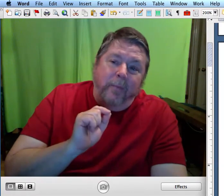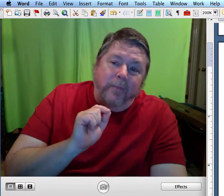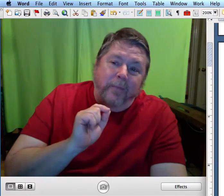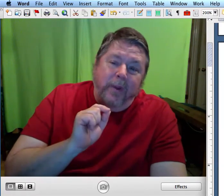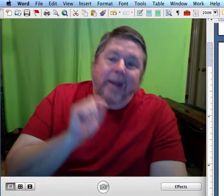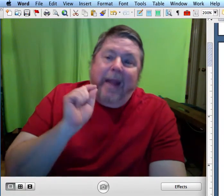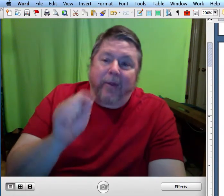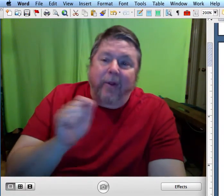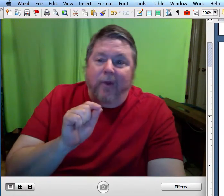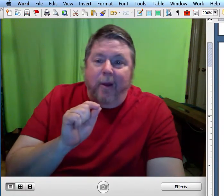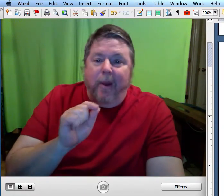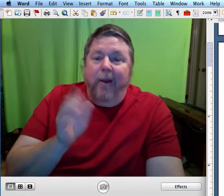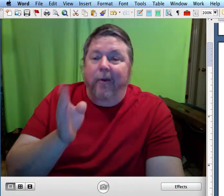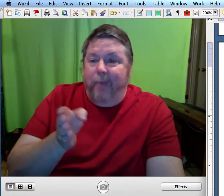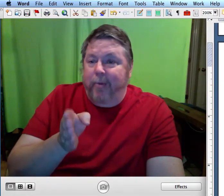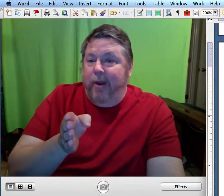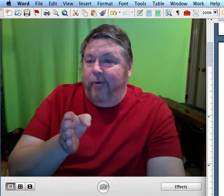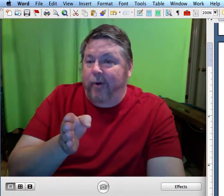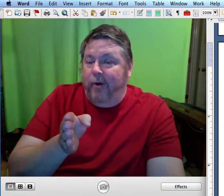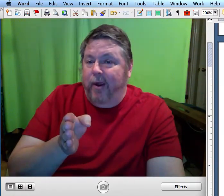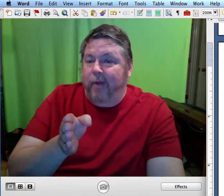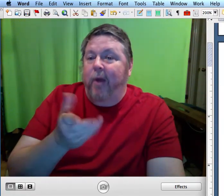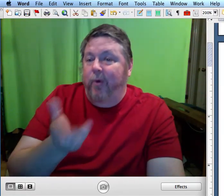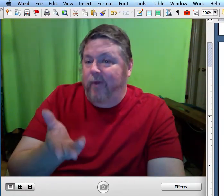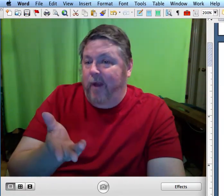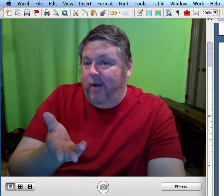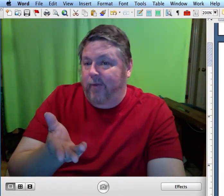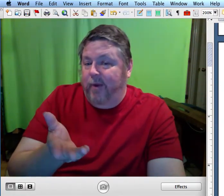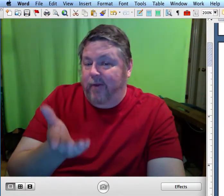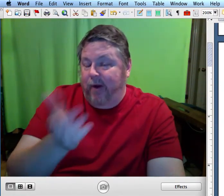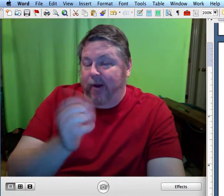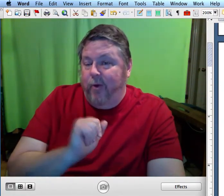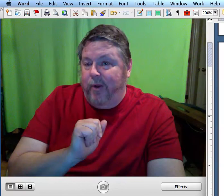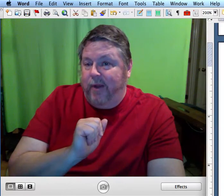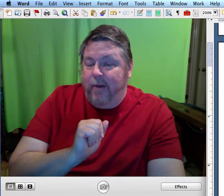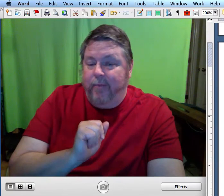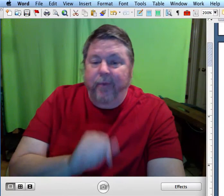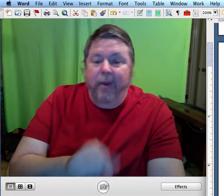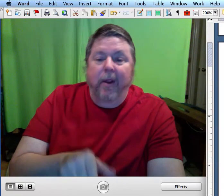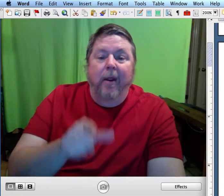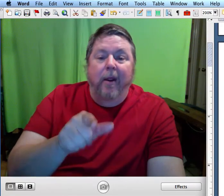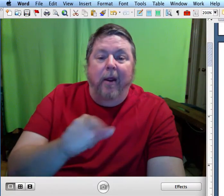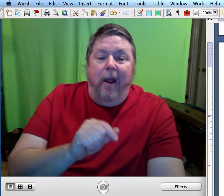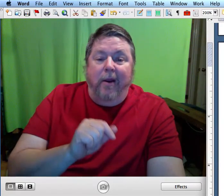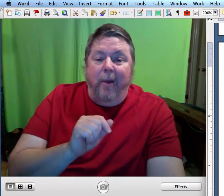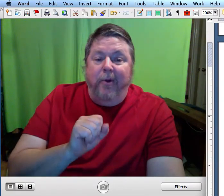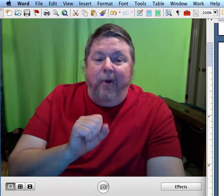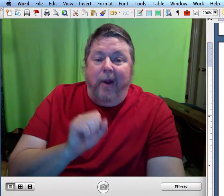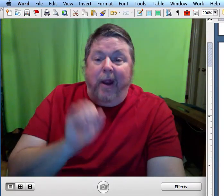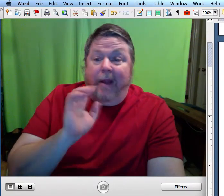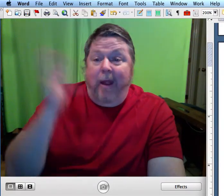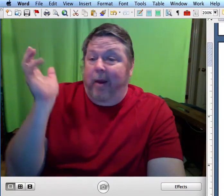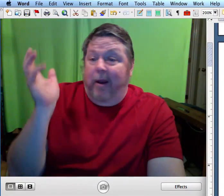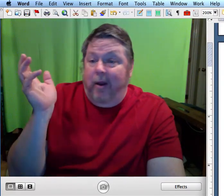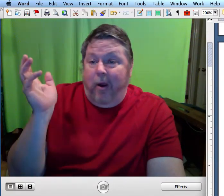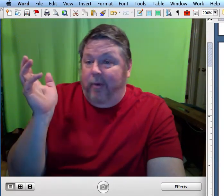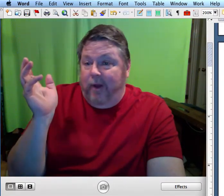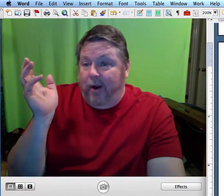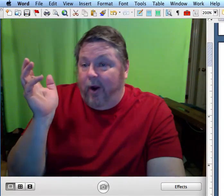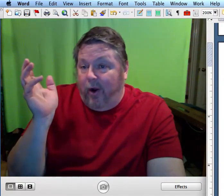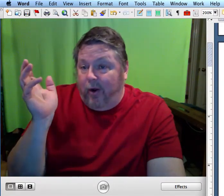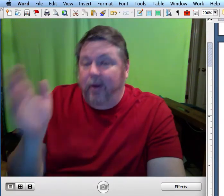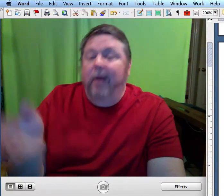do? Now that I've thought about it, here's my potential target text. I would have done this because now I know what they said. I had an opportunity. At the time, I didn't know I